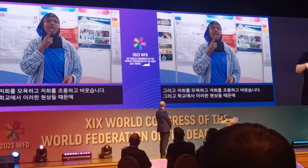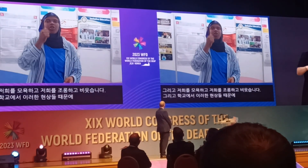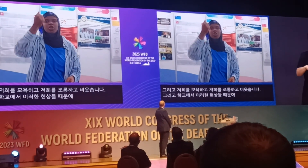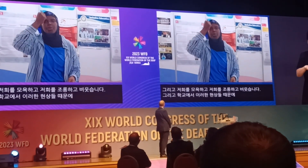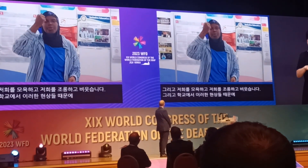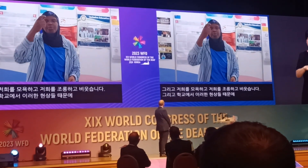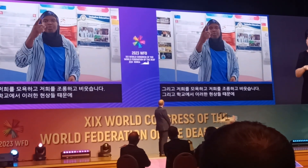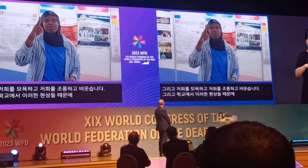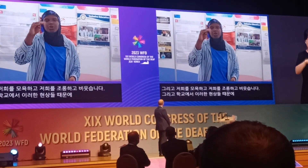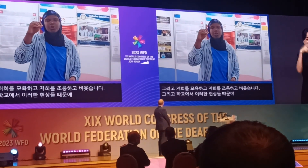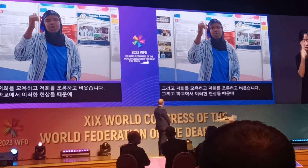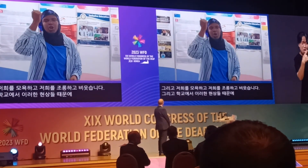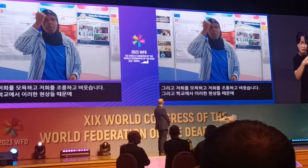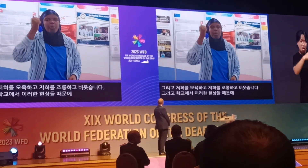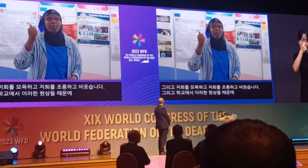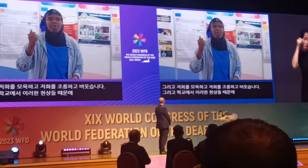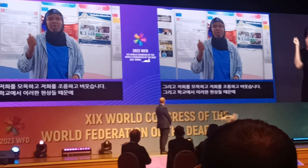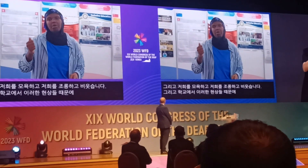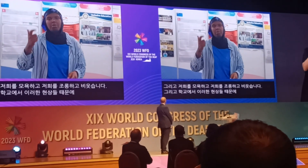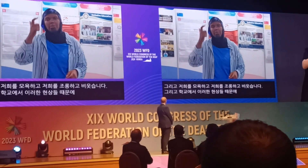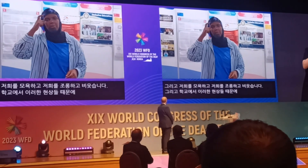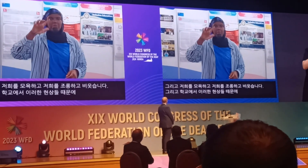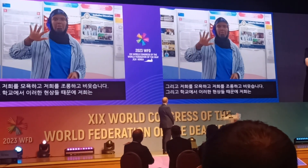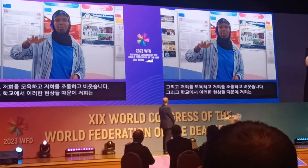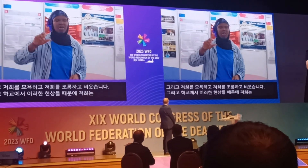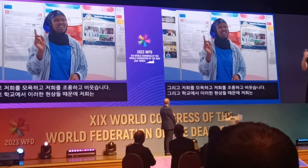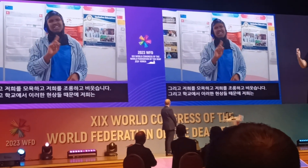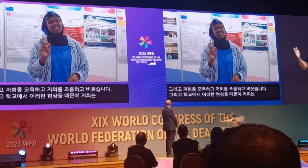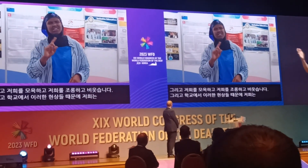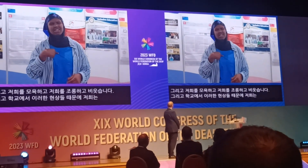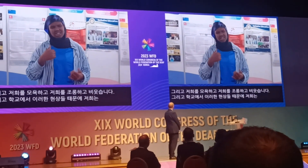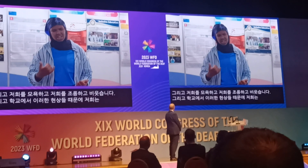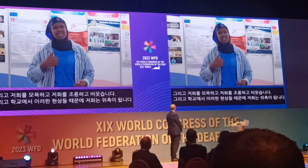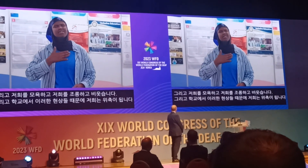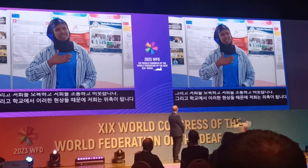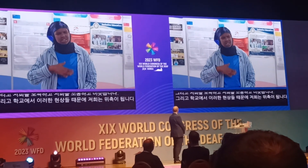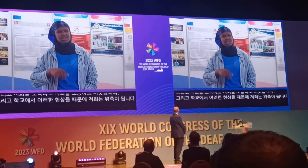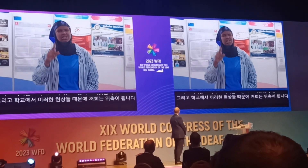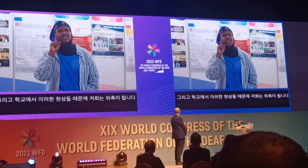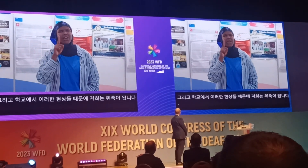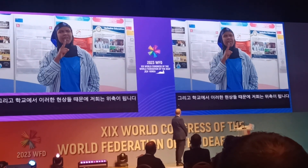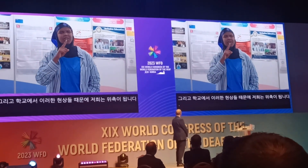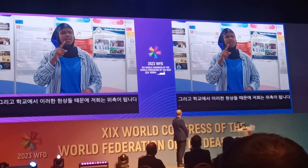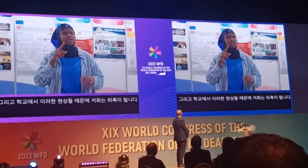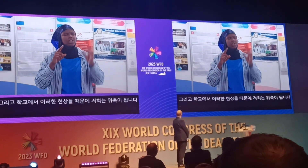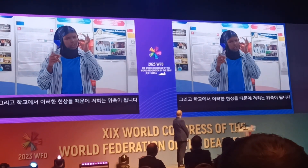I'm not treated the same as my hearing peers. I'm looked at as someone that's stupid, that can't